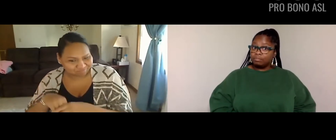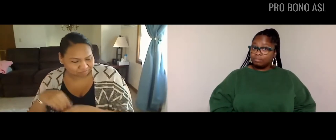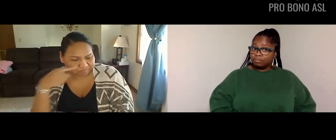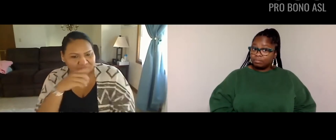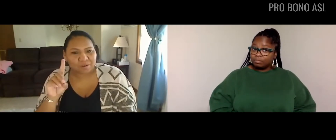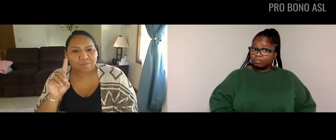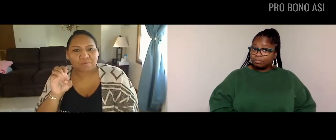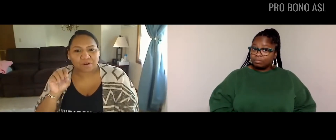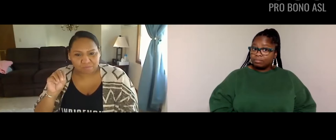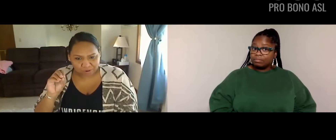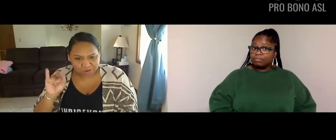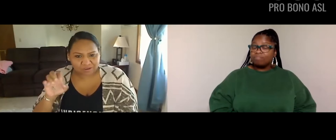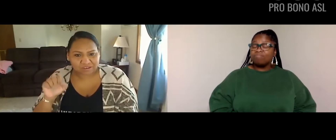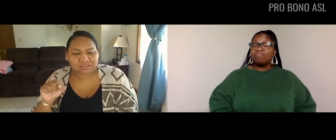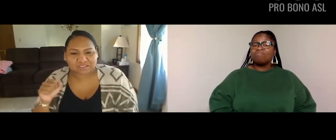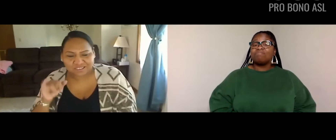rally.